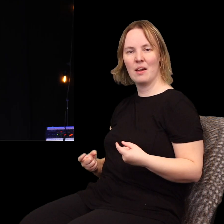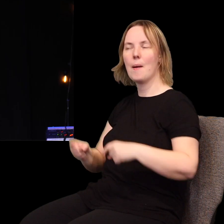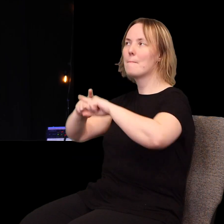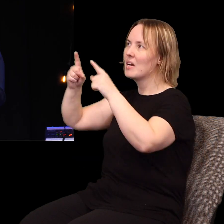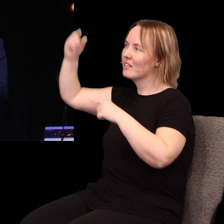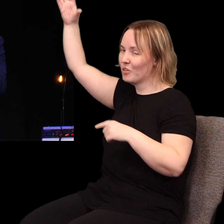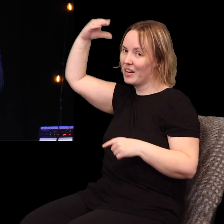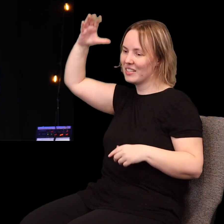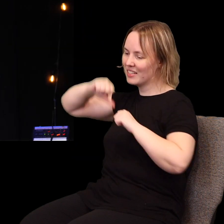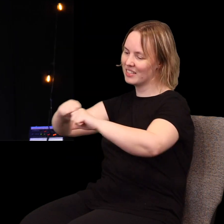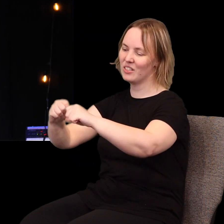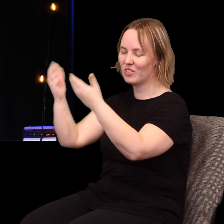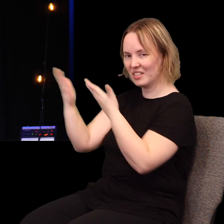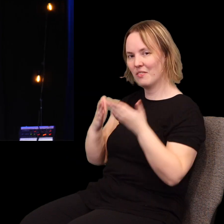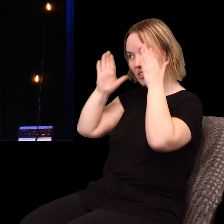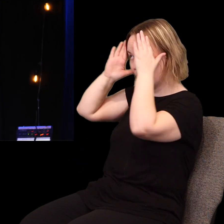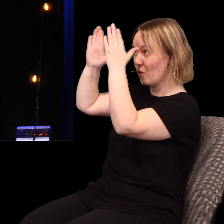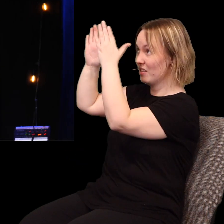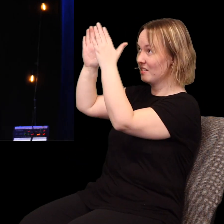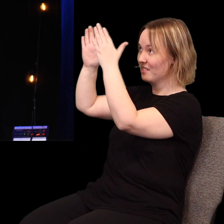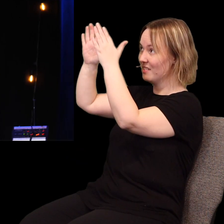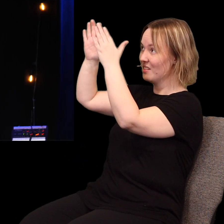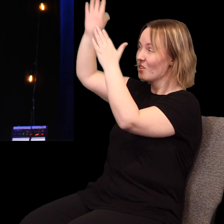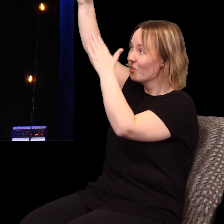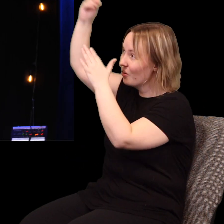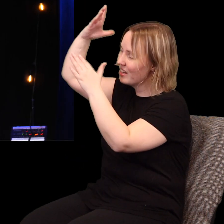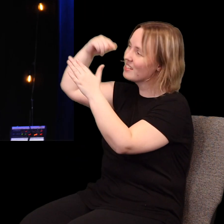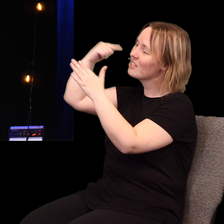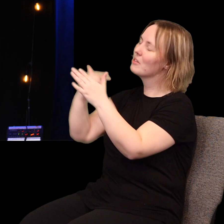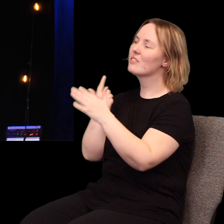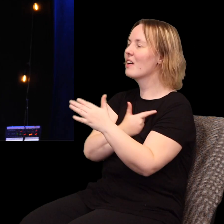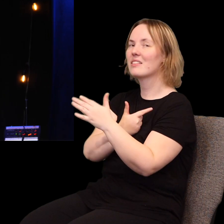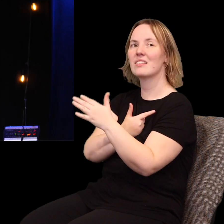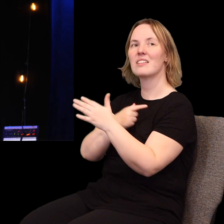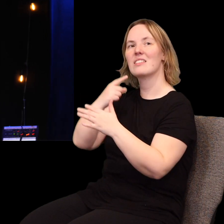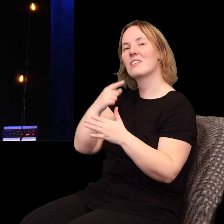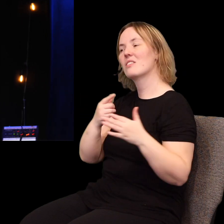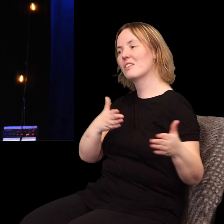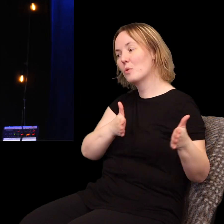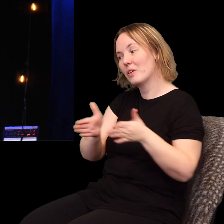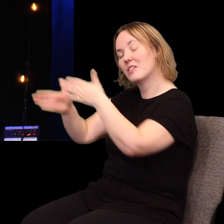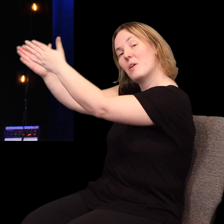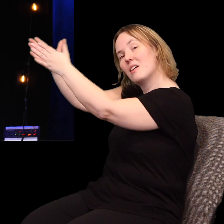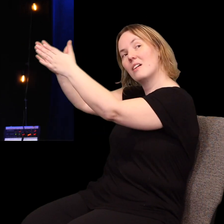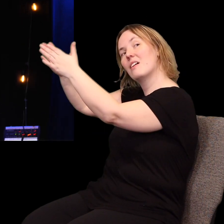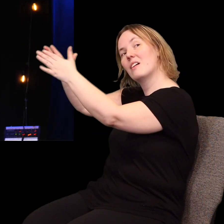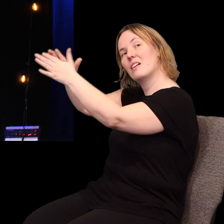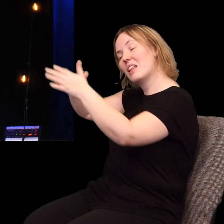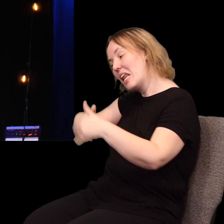but the grace of God continues to give us focus. The grace of God speaks to us and says, hey, we're going this